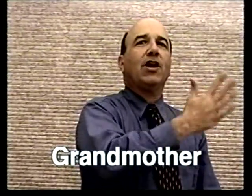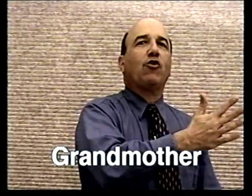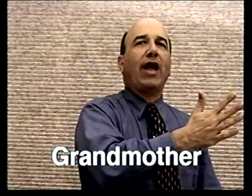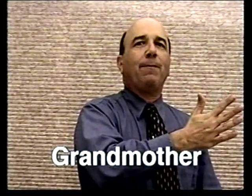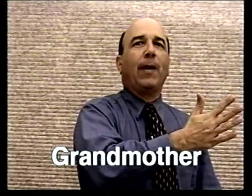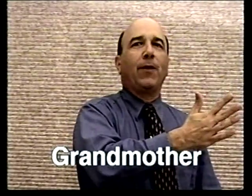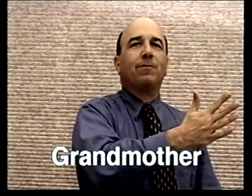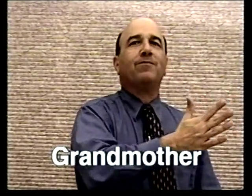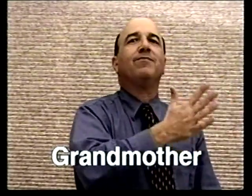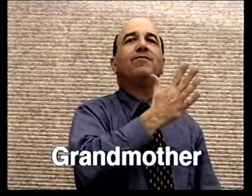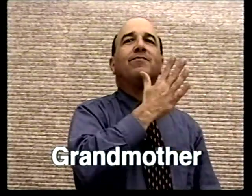Grandmother.